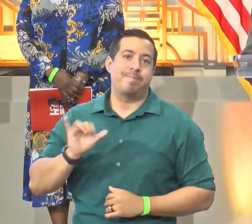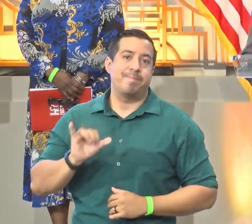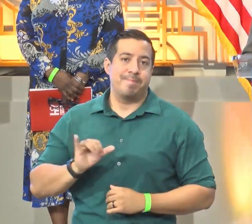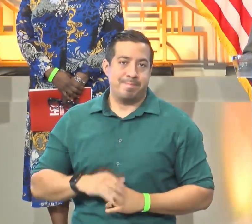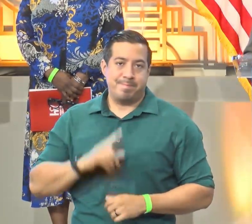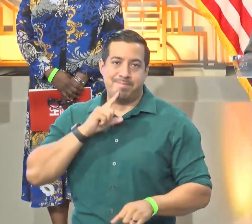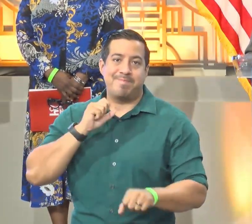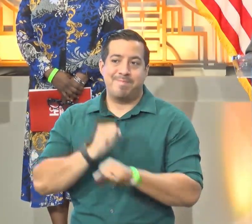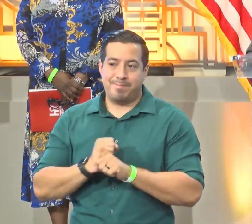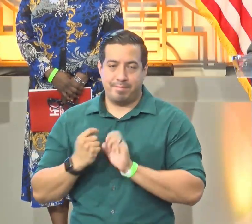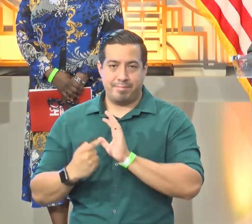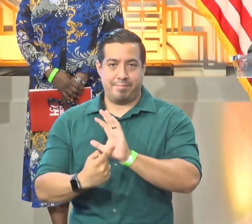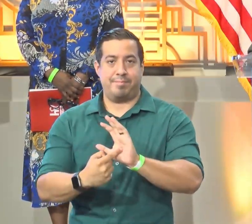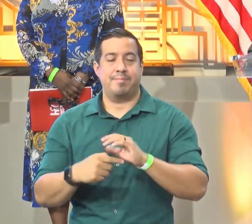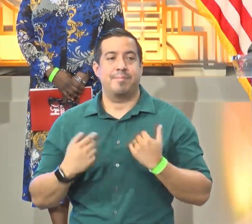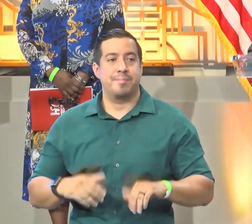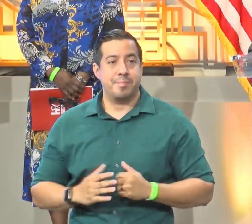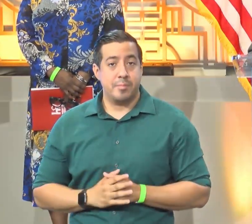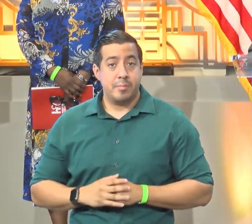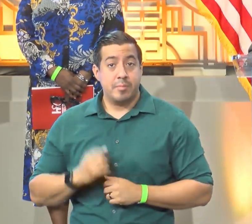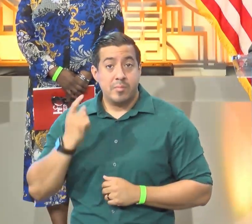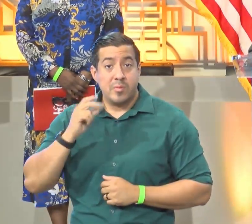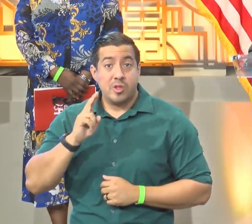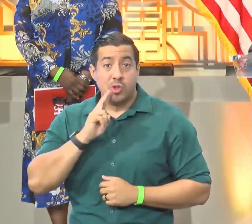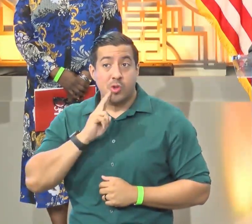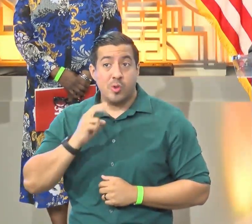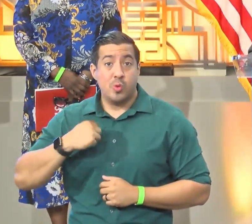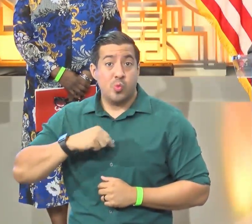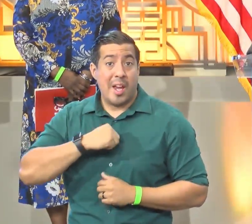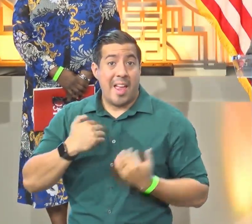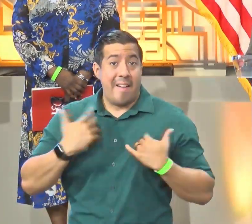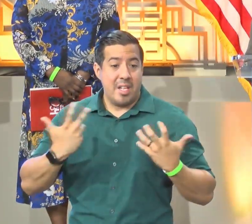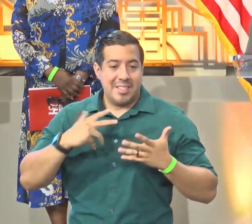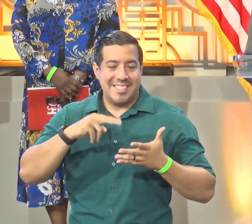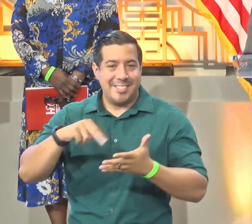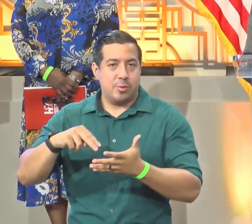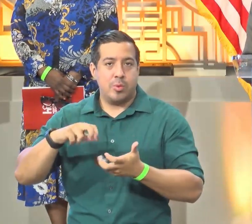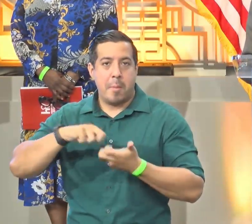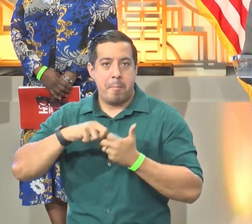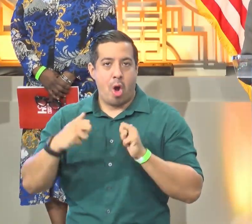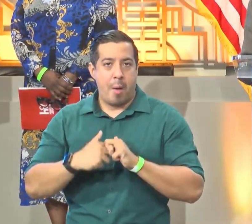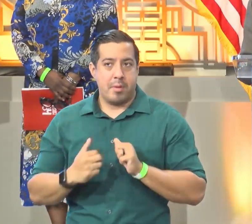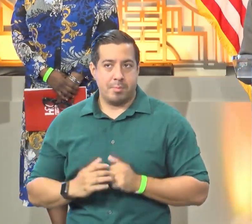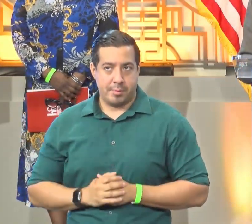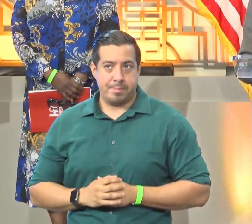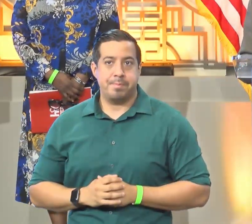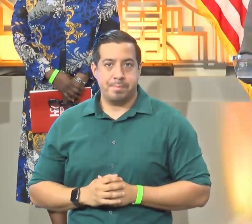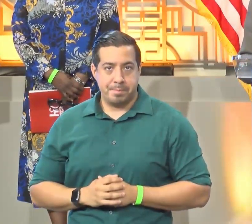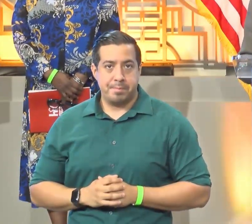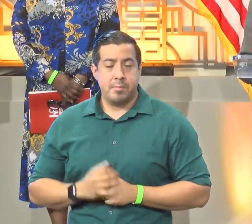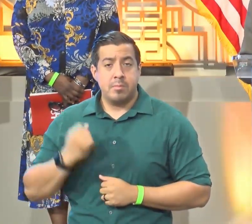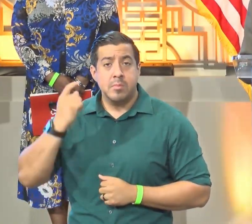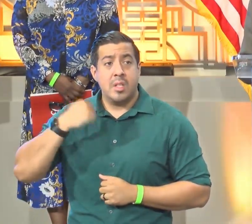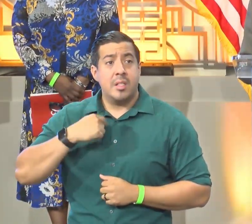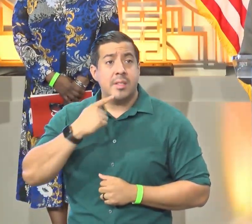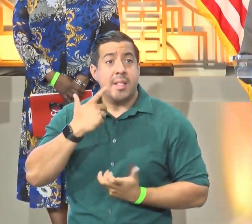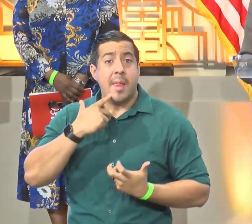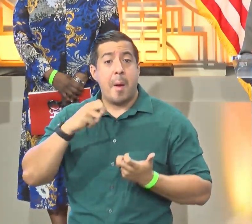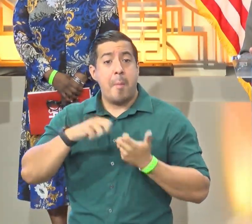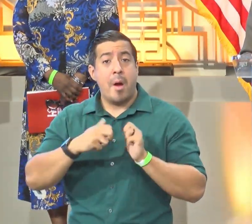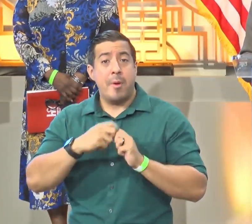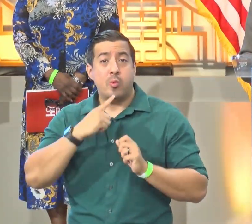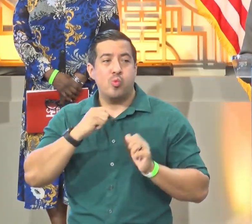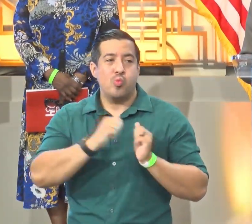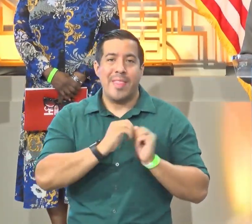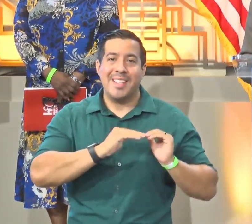Houston, we have a literacy problem. I said earlier that the problem is systemic.